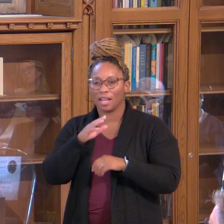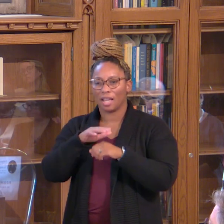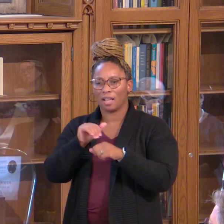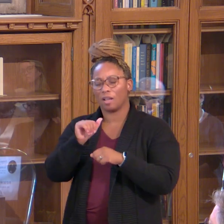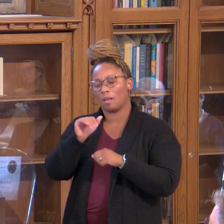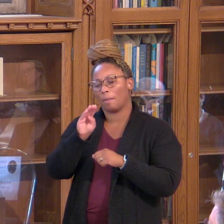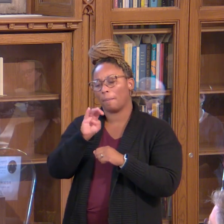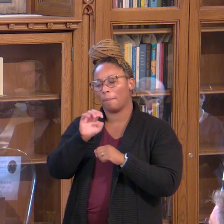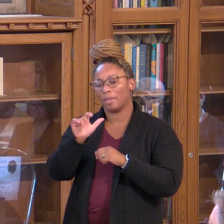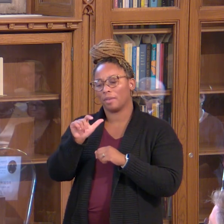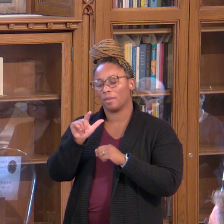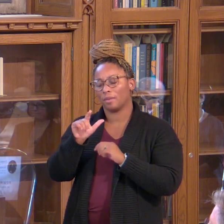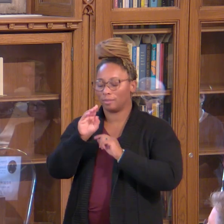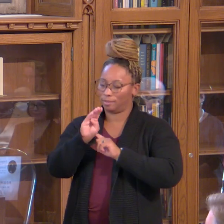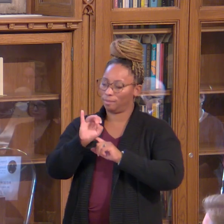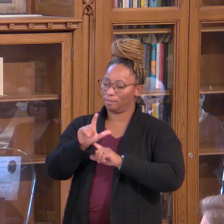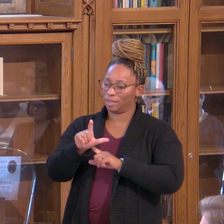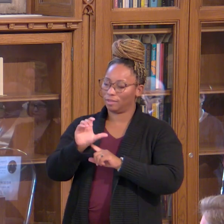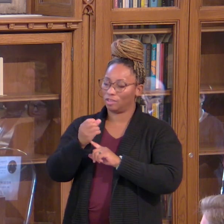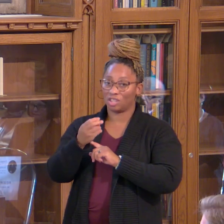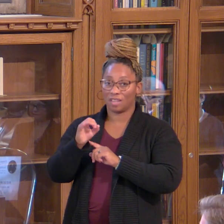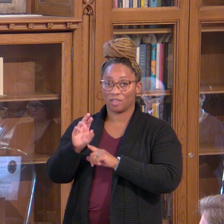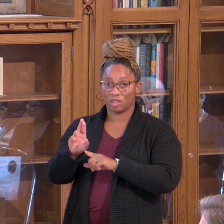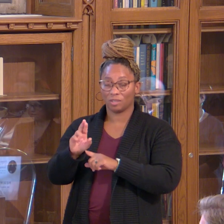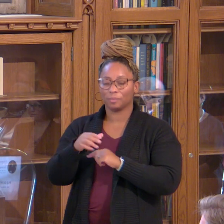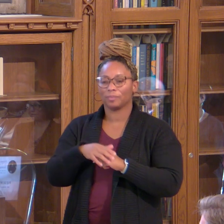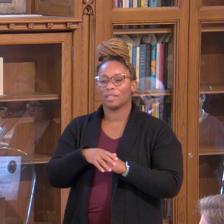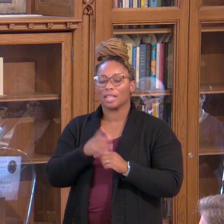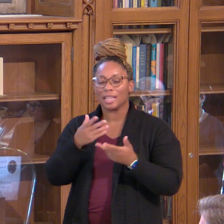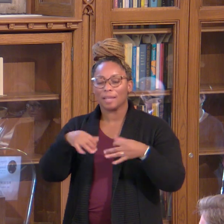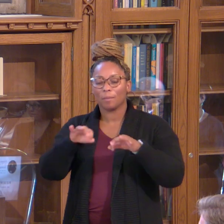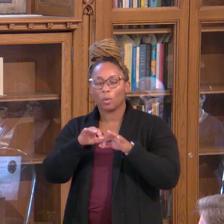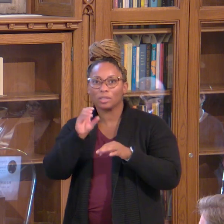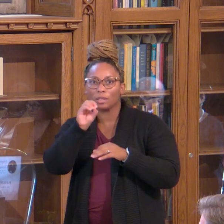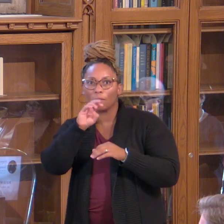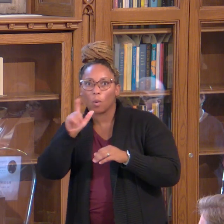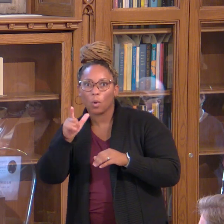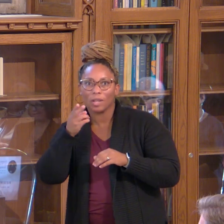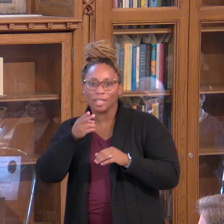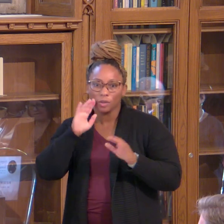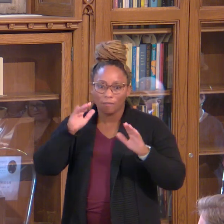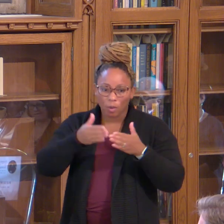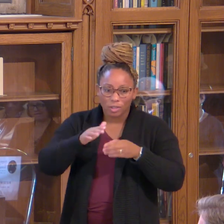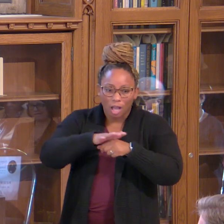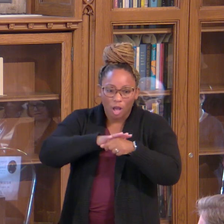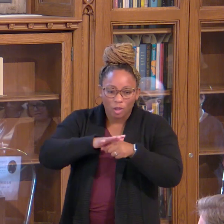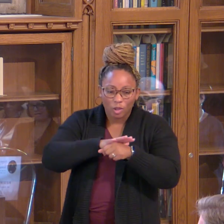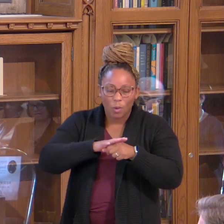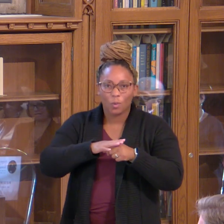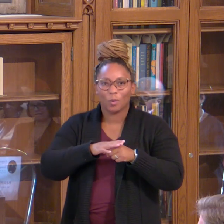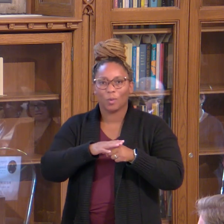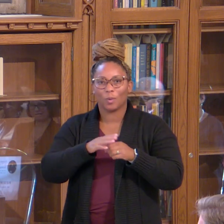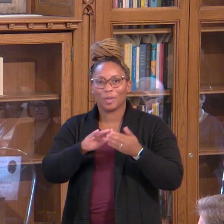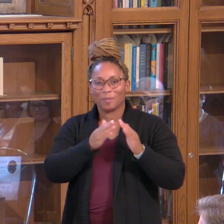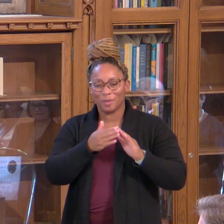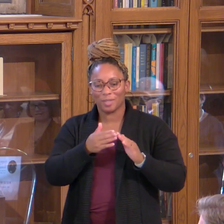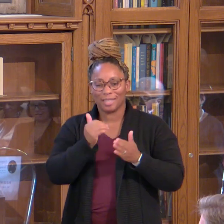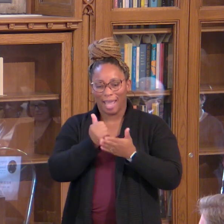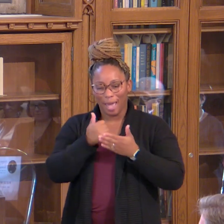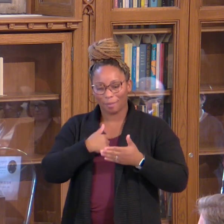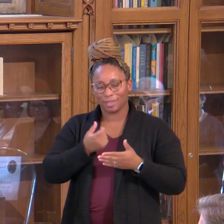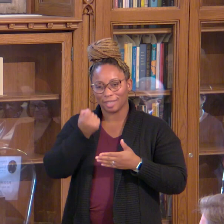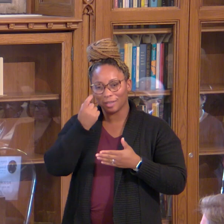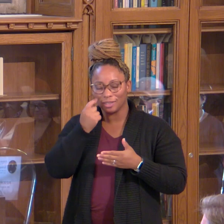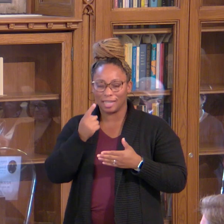here the importance of oral history and the focus on local communities has given us better understanding of the struggle over